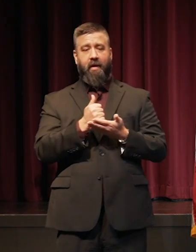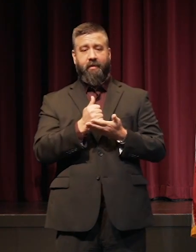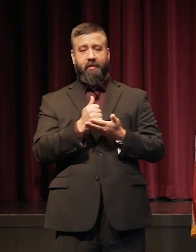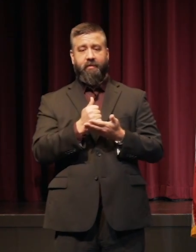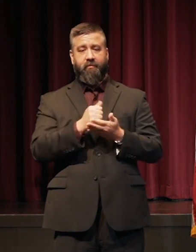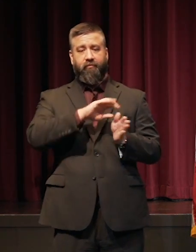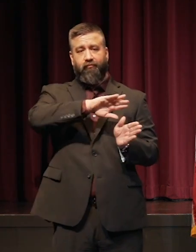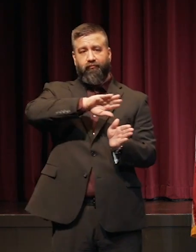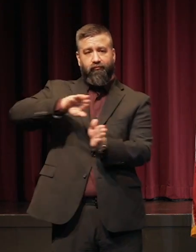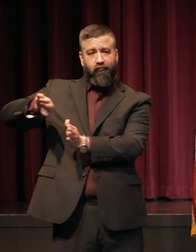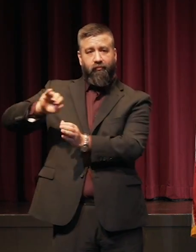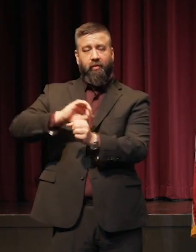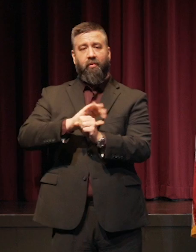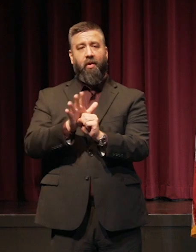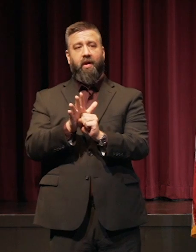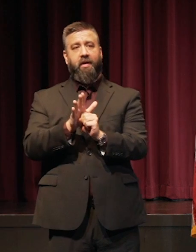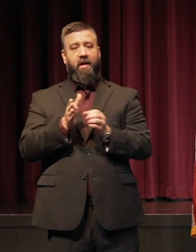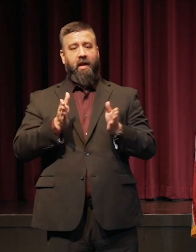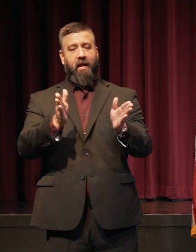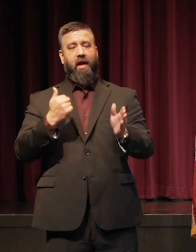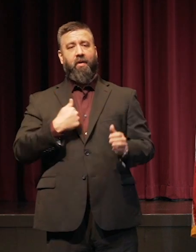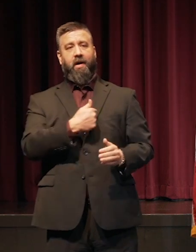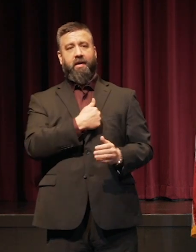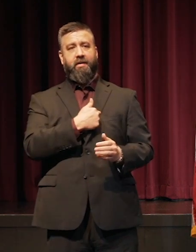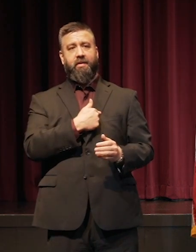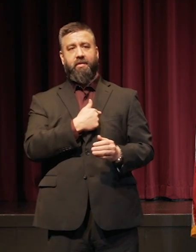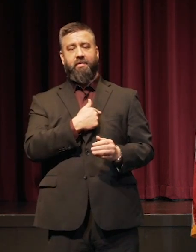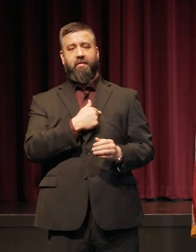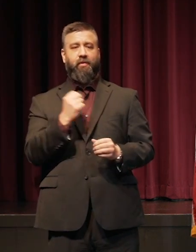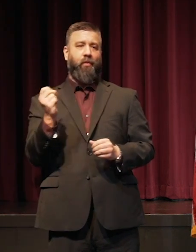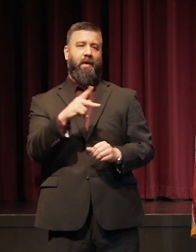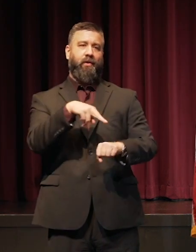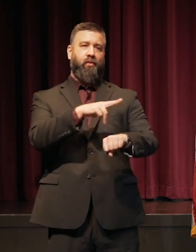this pandemic and allow us to get back to